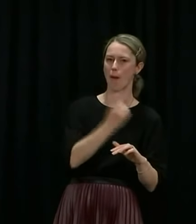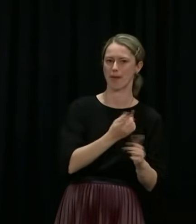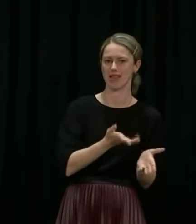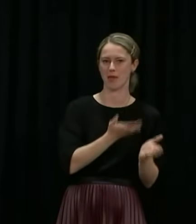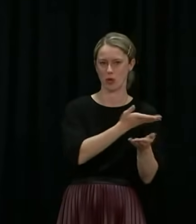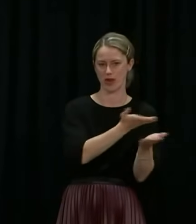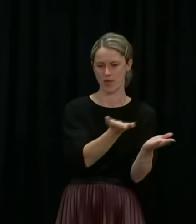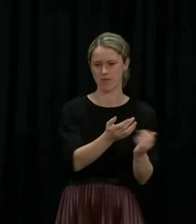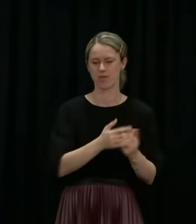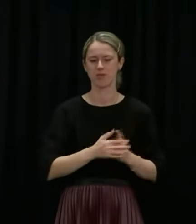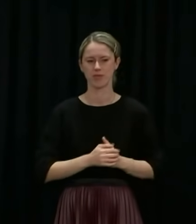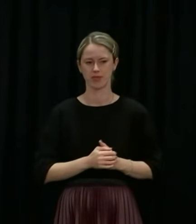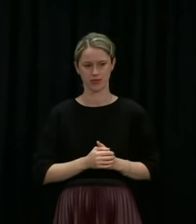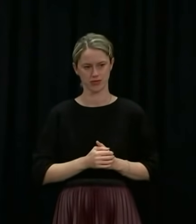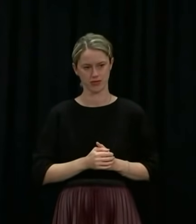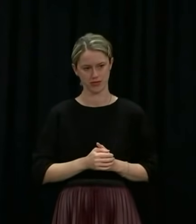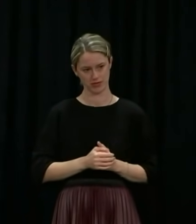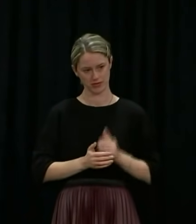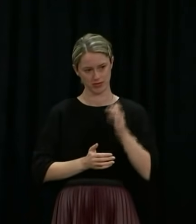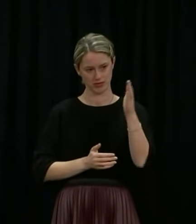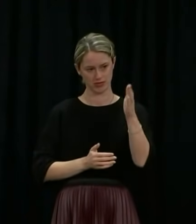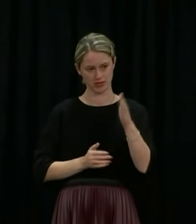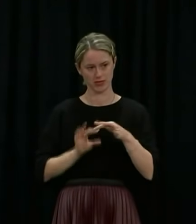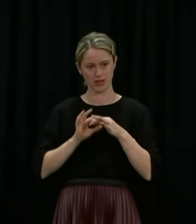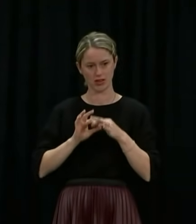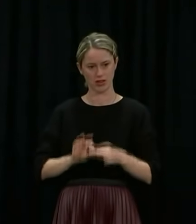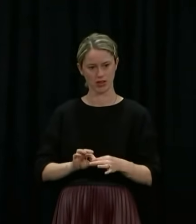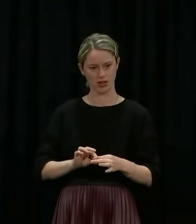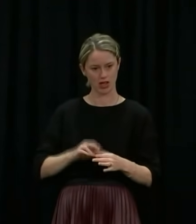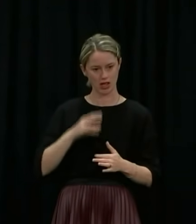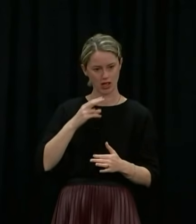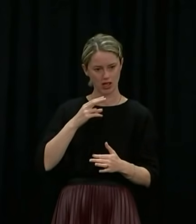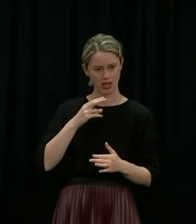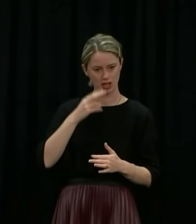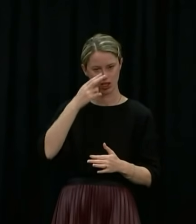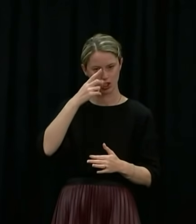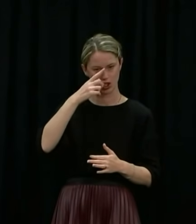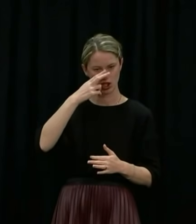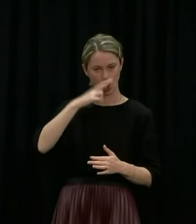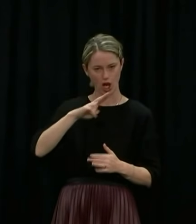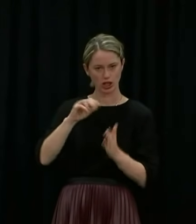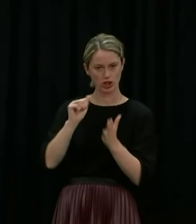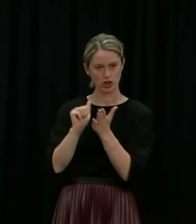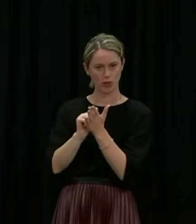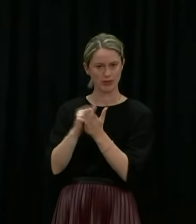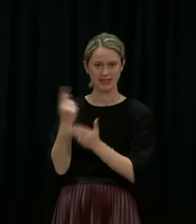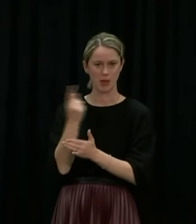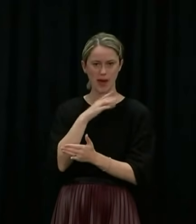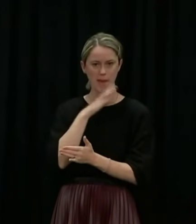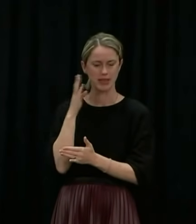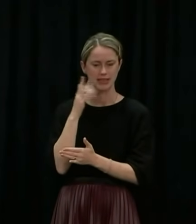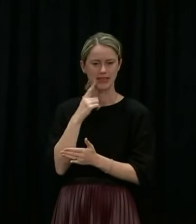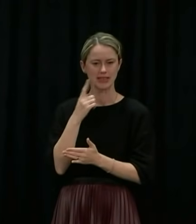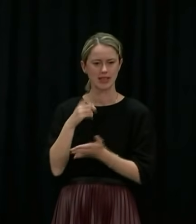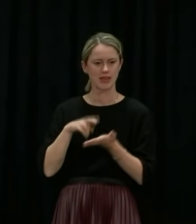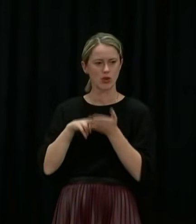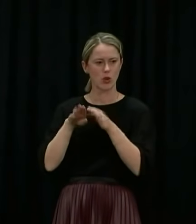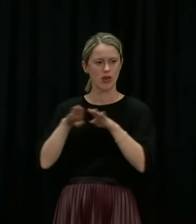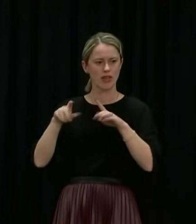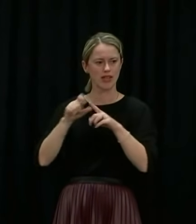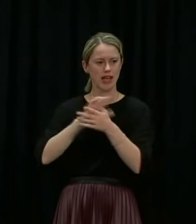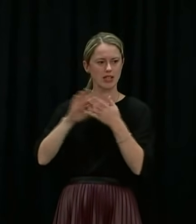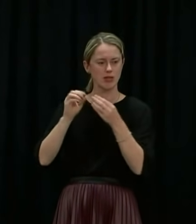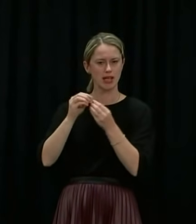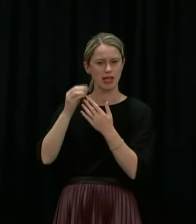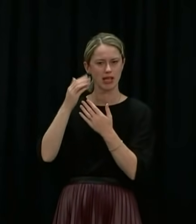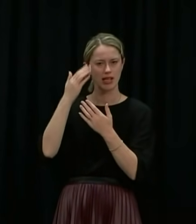changes there. Yeah. In Auckland, the owner of a tyre shop in Kamor has told RNZ that the Northland DHB didn't know of the positive case